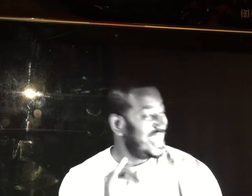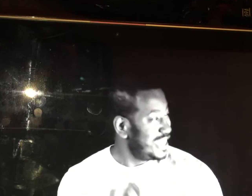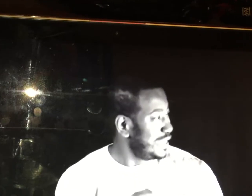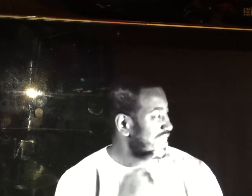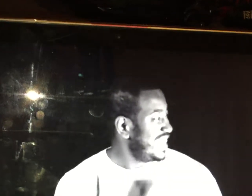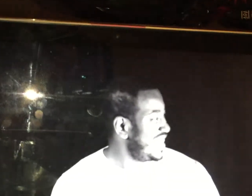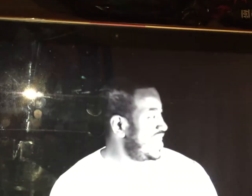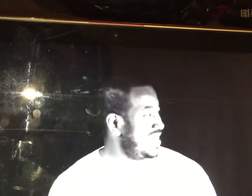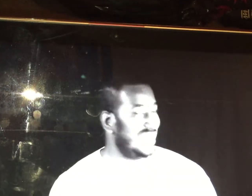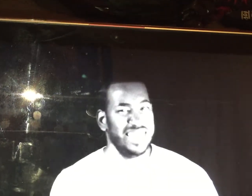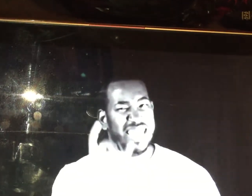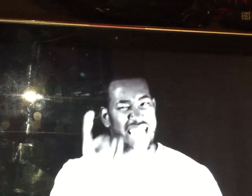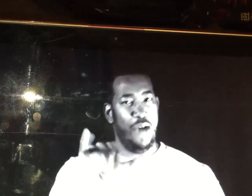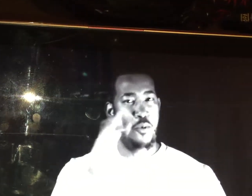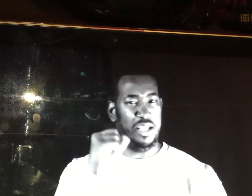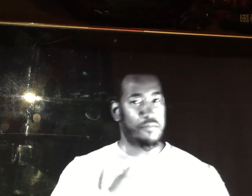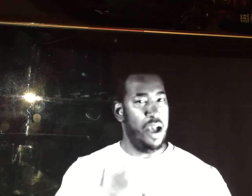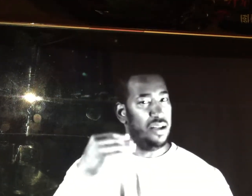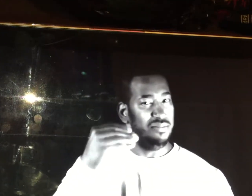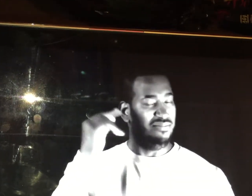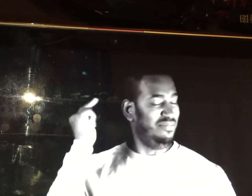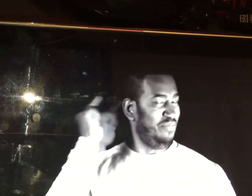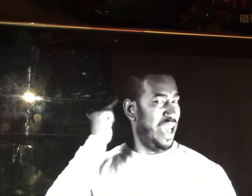Really? Did you just say that?